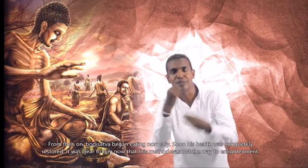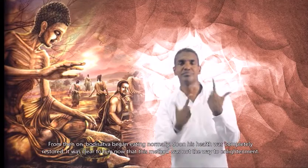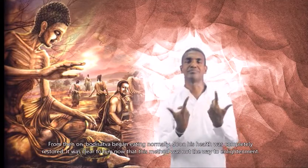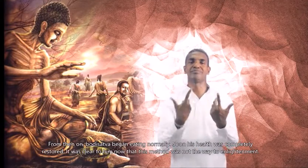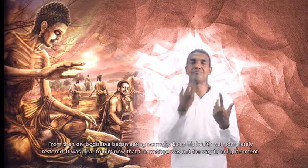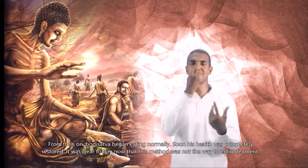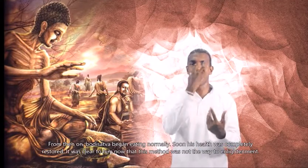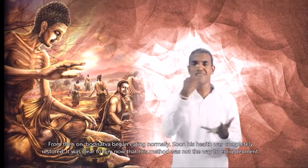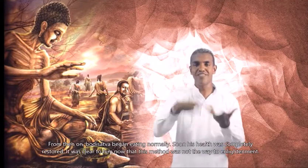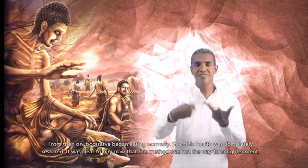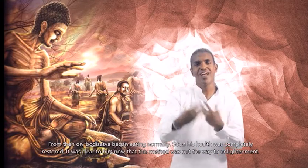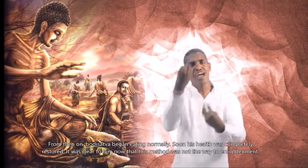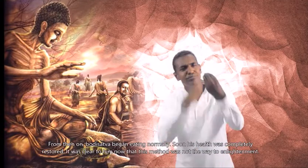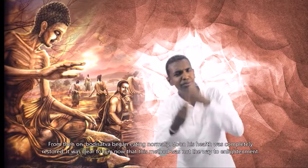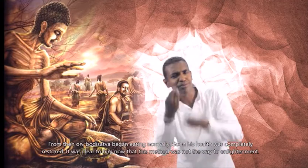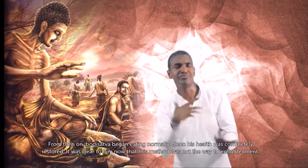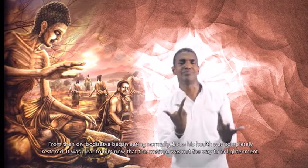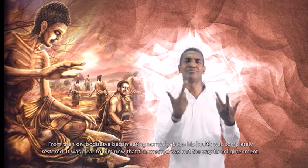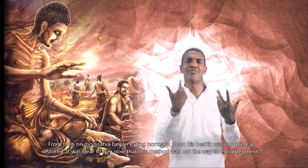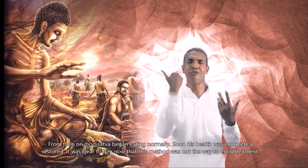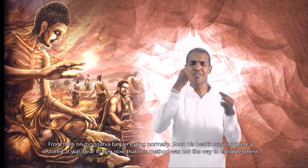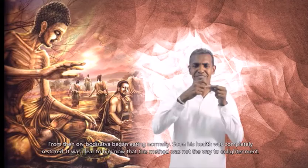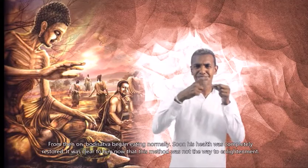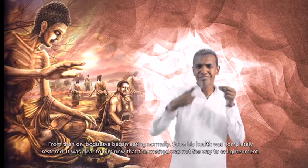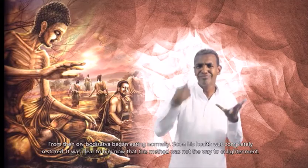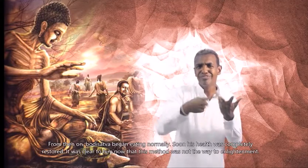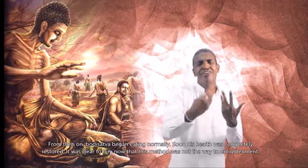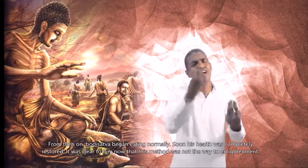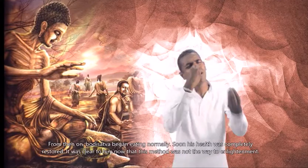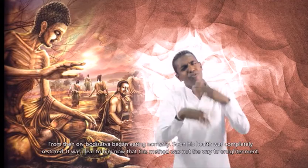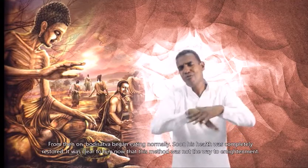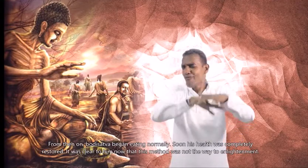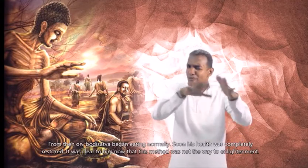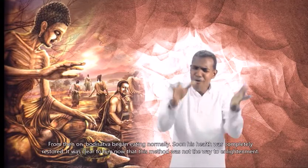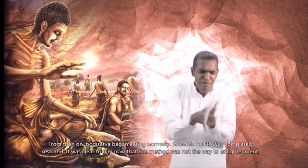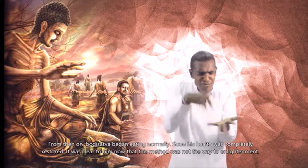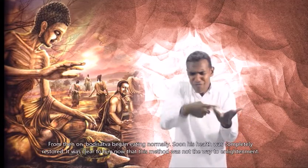clear to him now that this method was not the way to enlightenment.